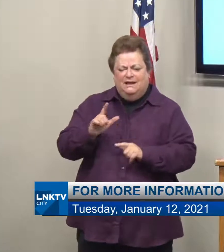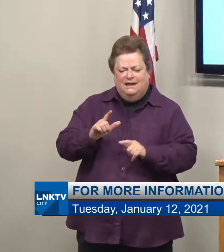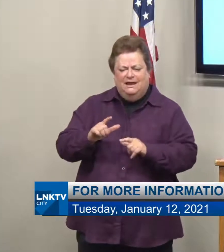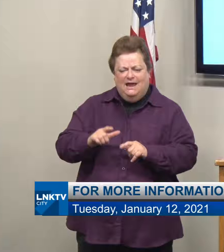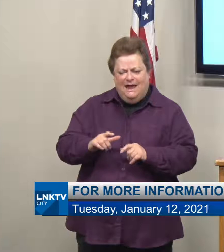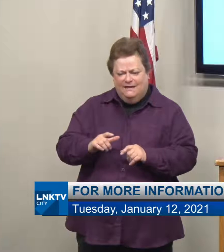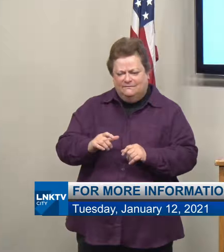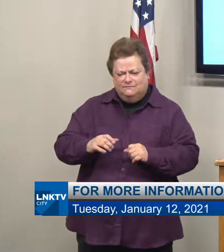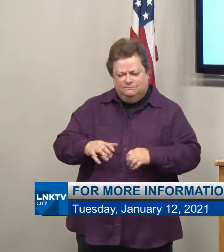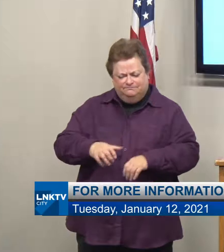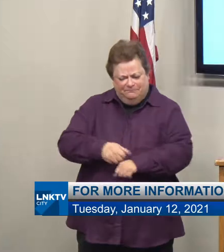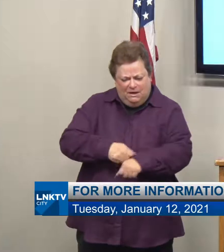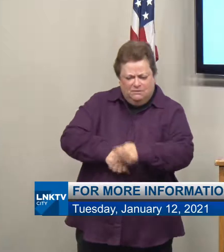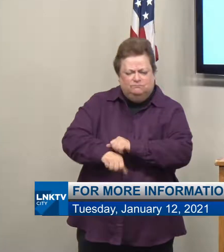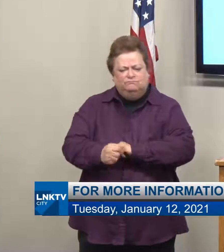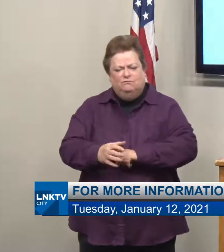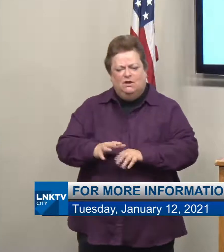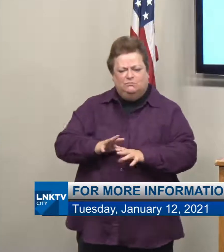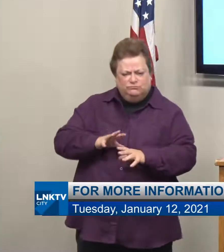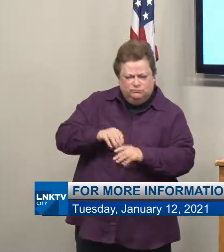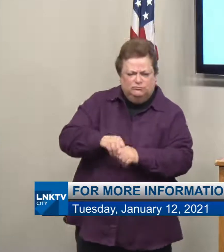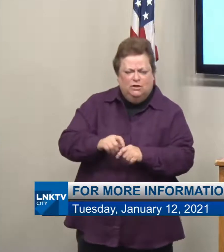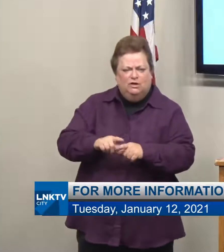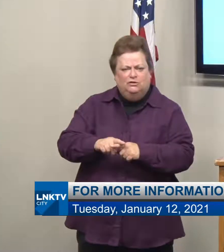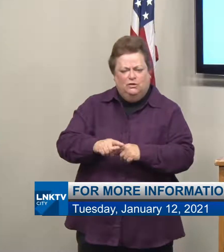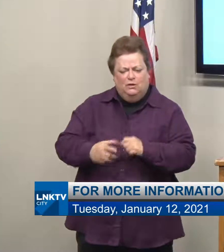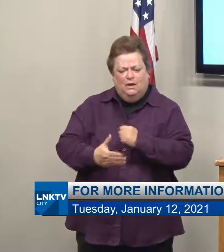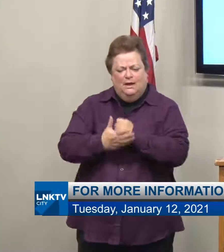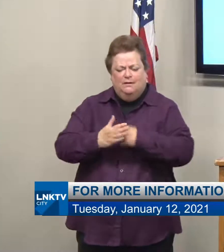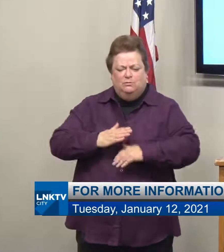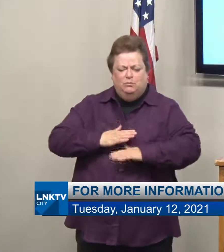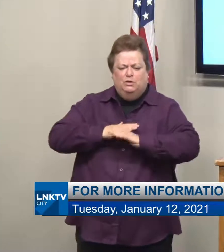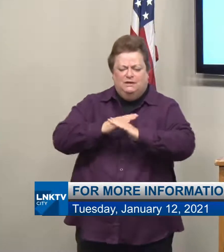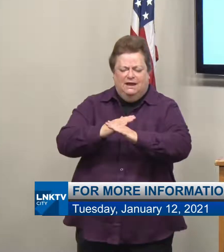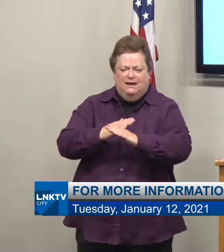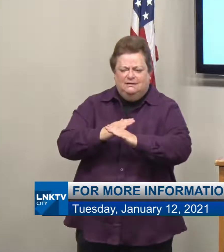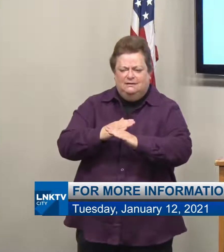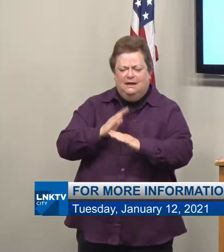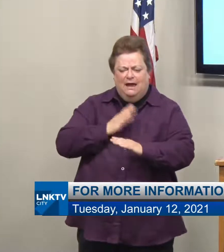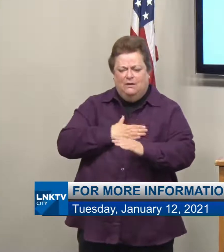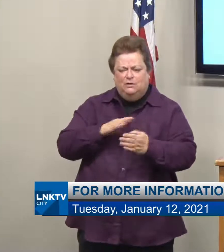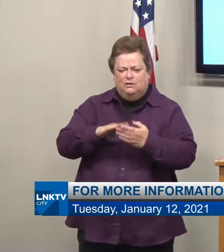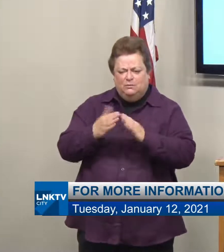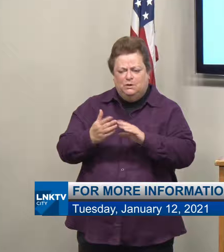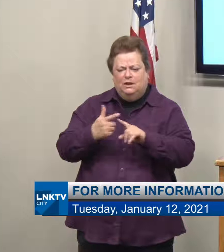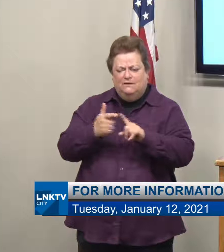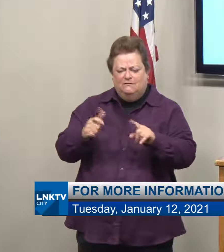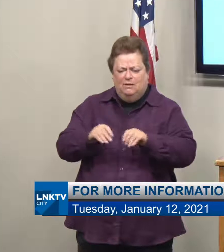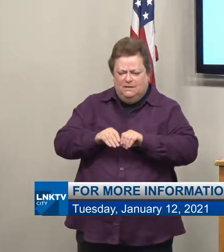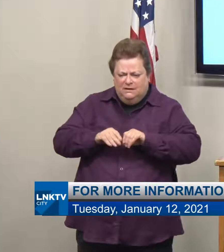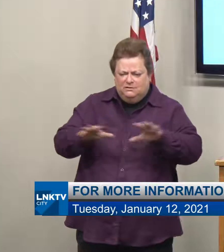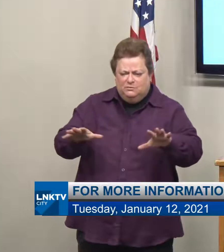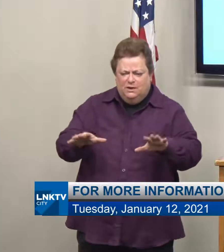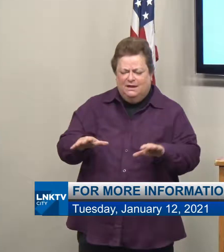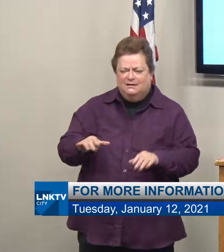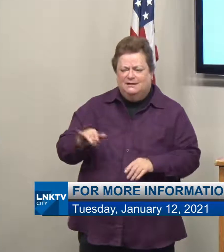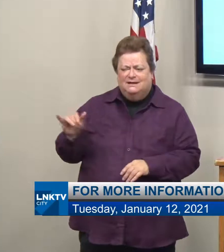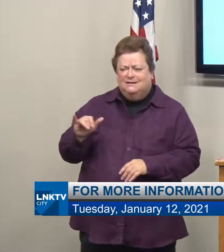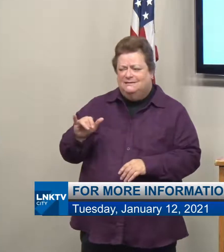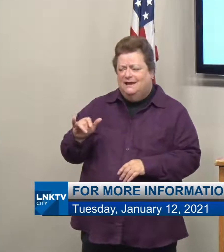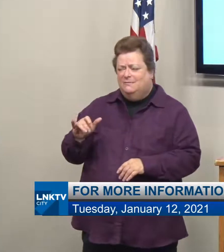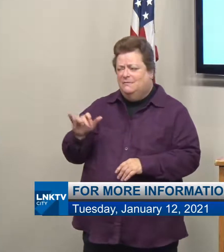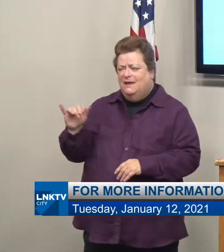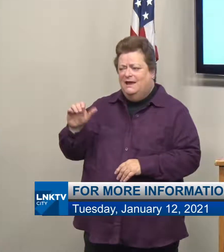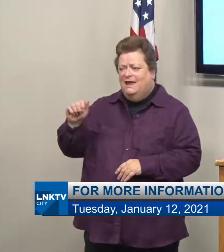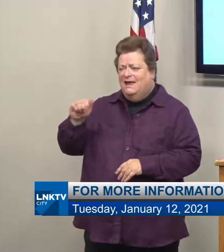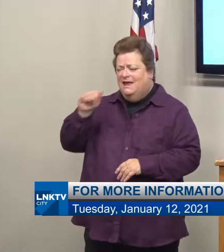local healthcare system and to help our community avoid the surge of cases and deaths that places like Arizona and LA